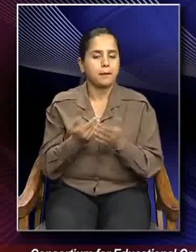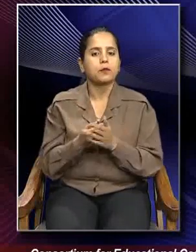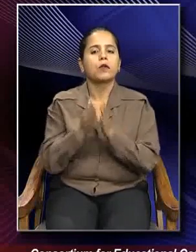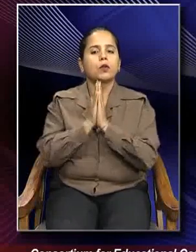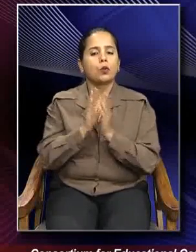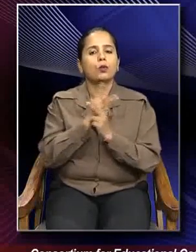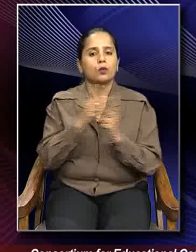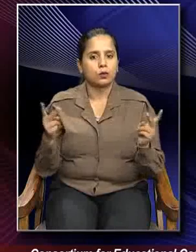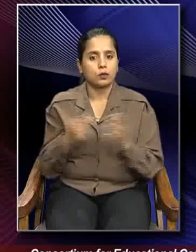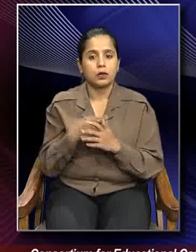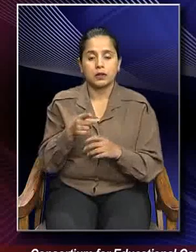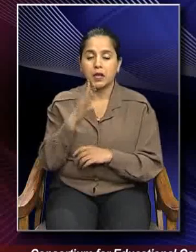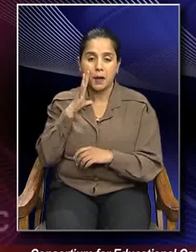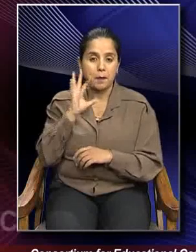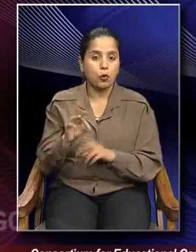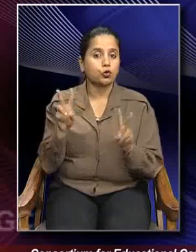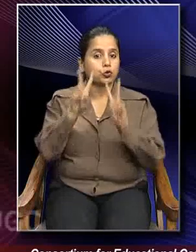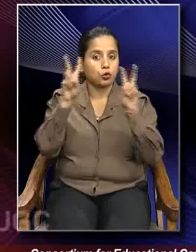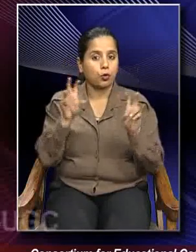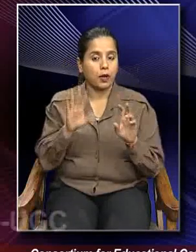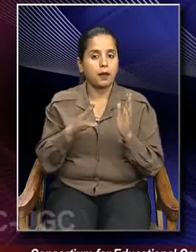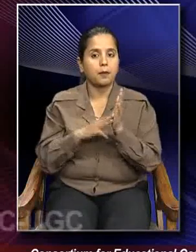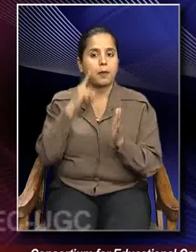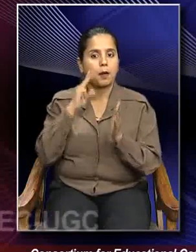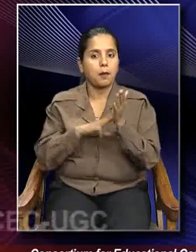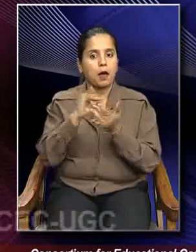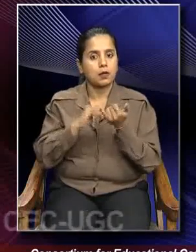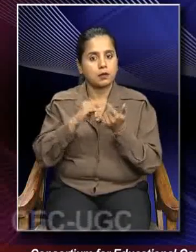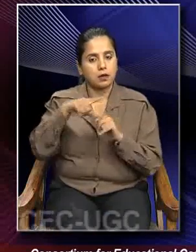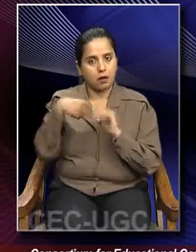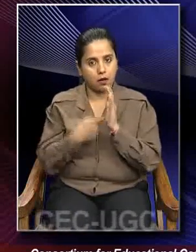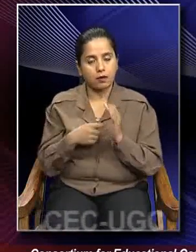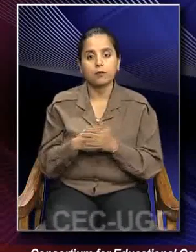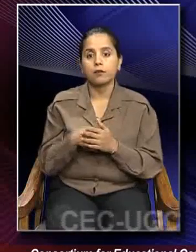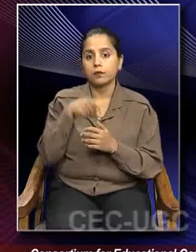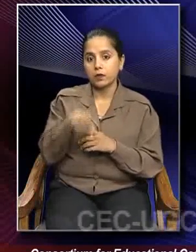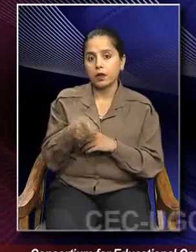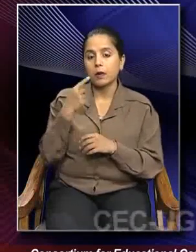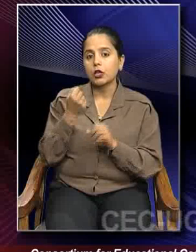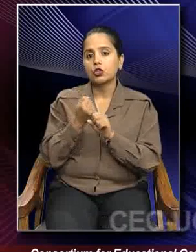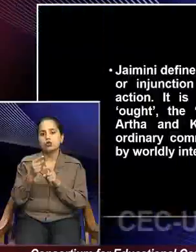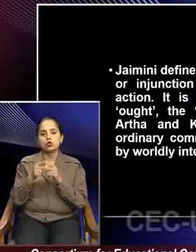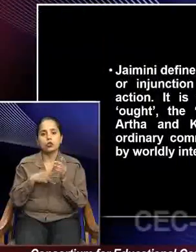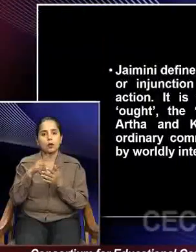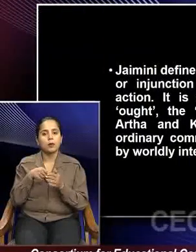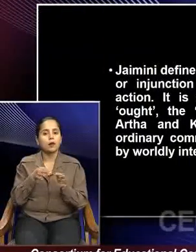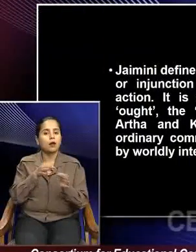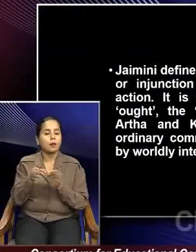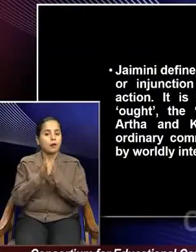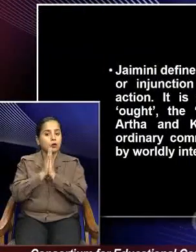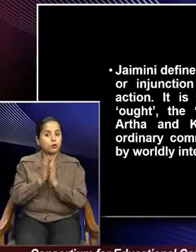which is one of the most important topics in Mīmāṃsakas. So Gemini, he defines dharma as